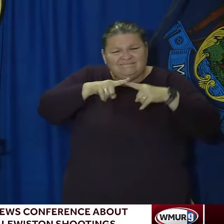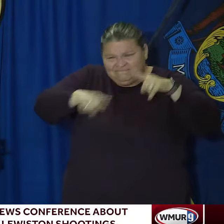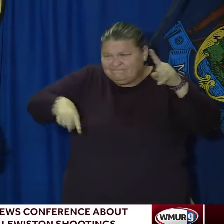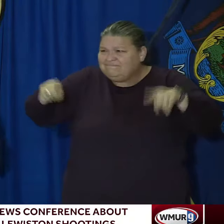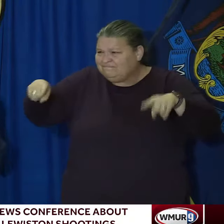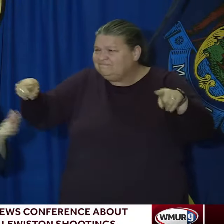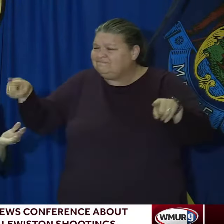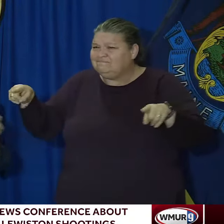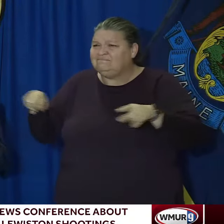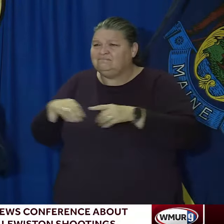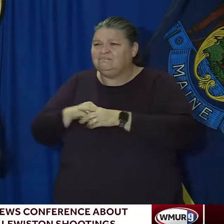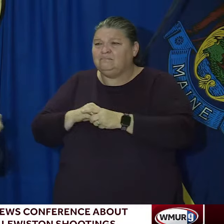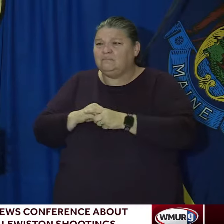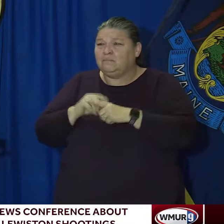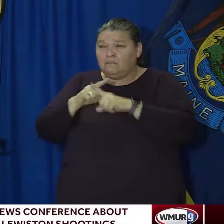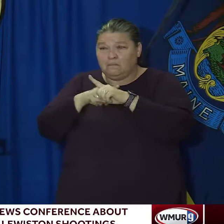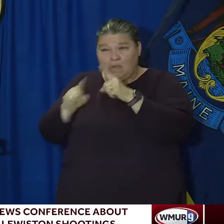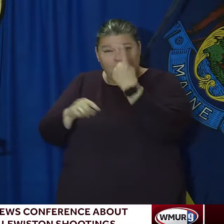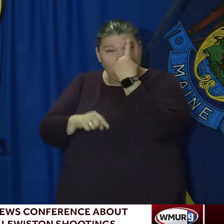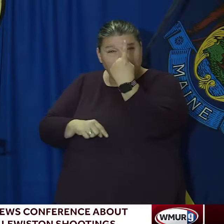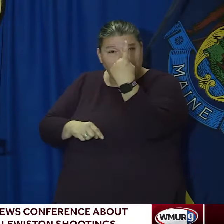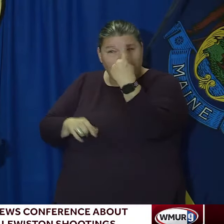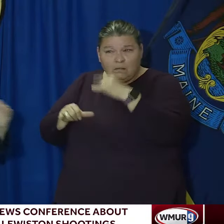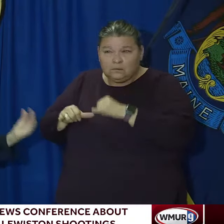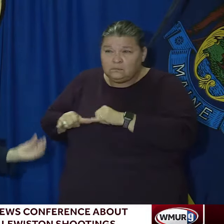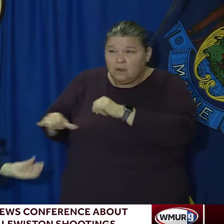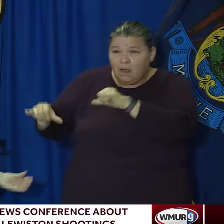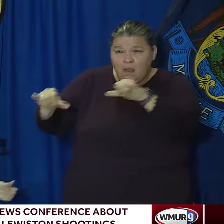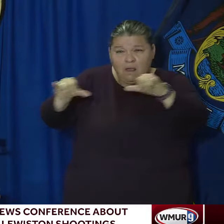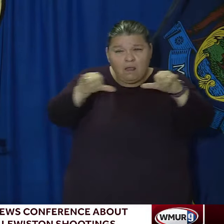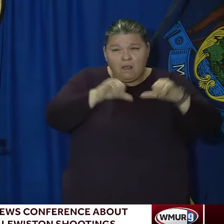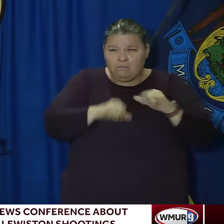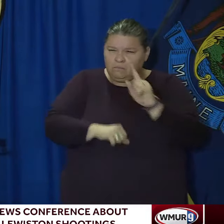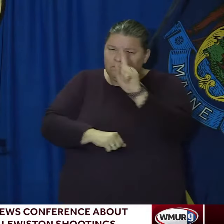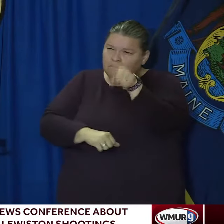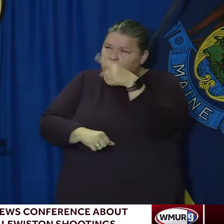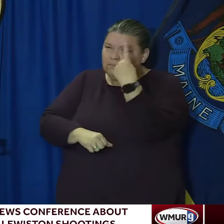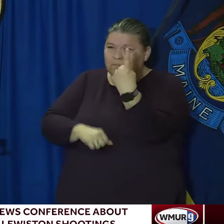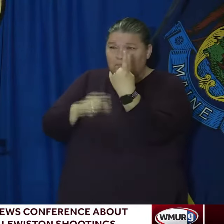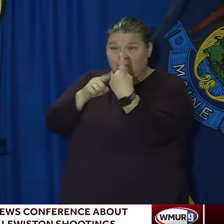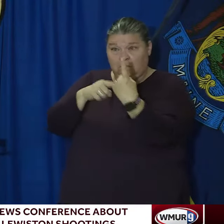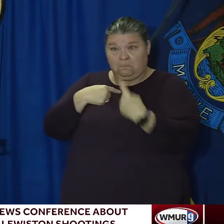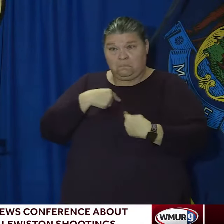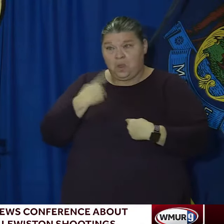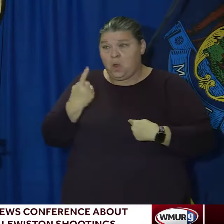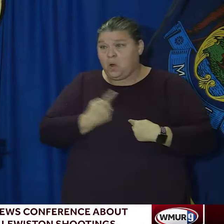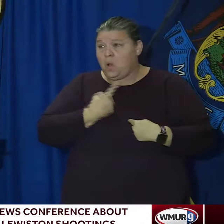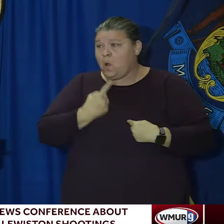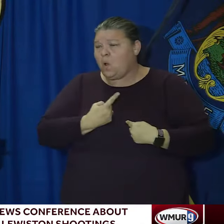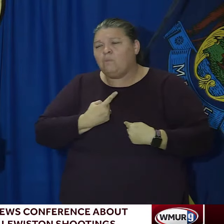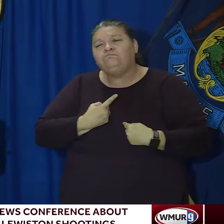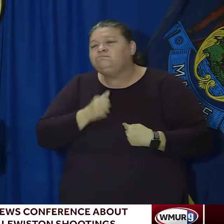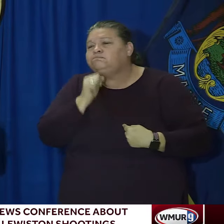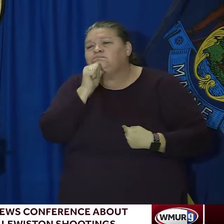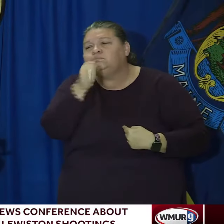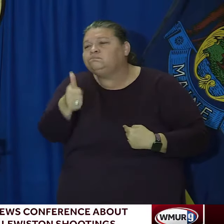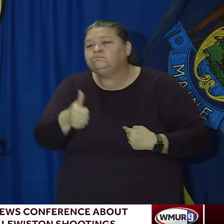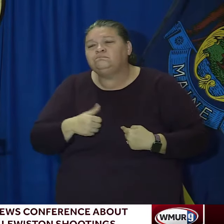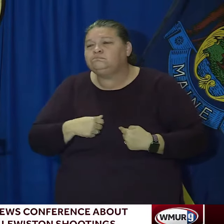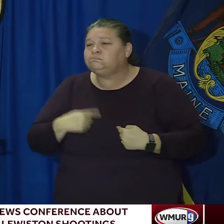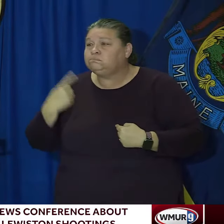what each of us has in common, is that we are not alone. We're not alone in our